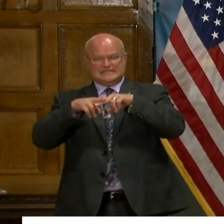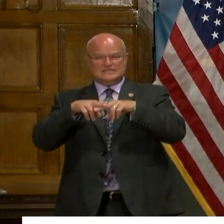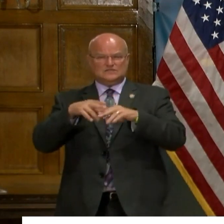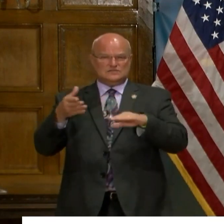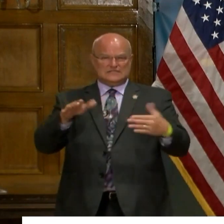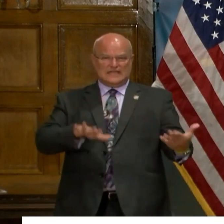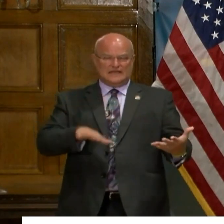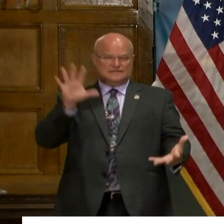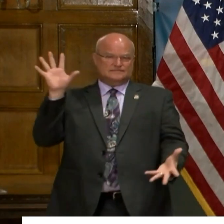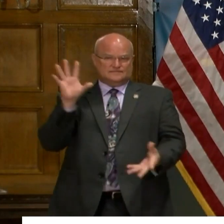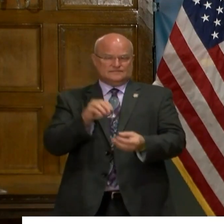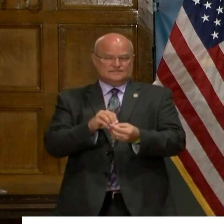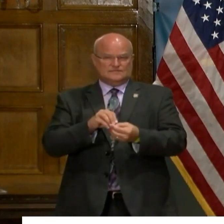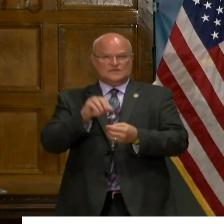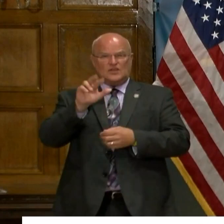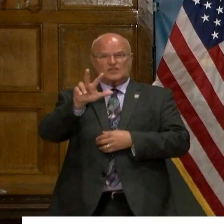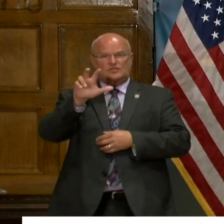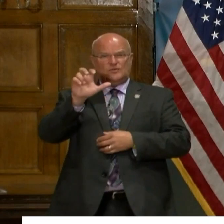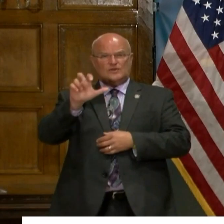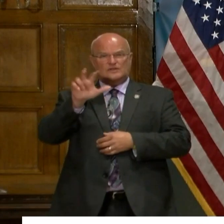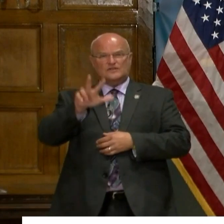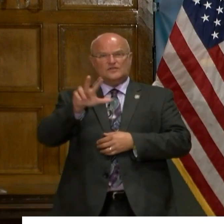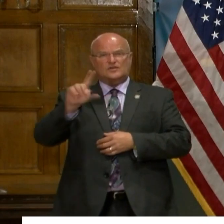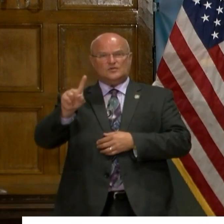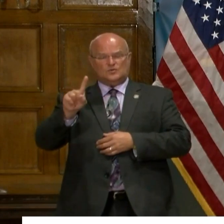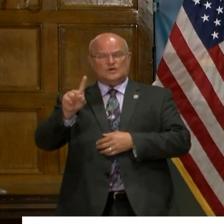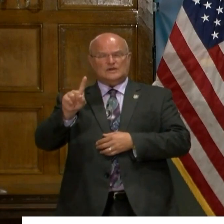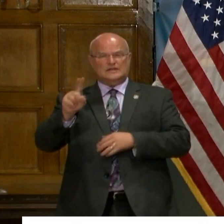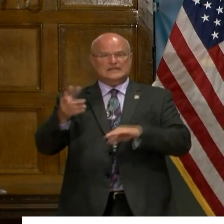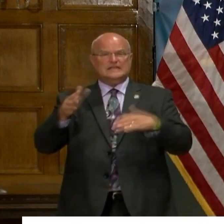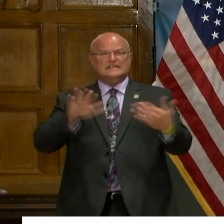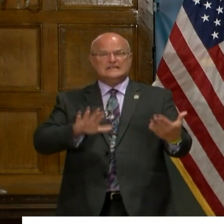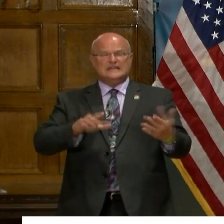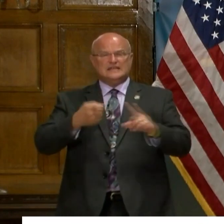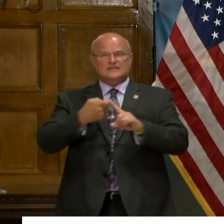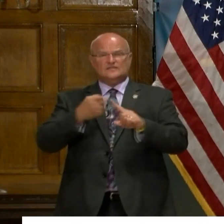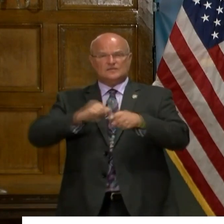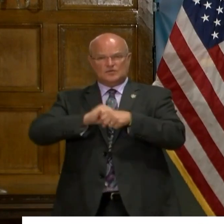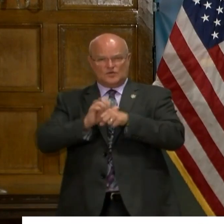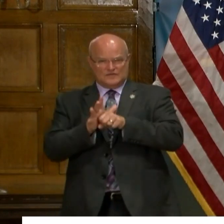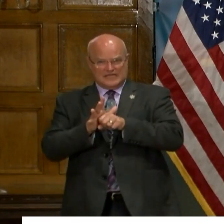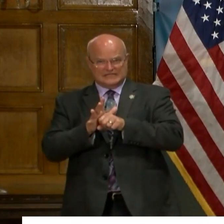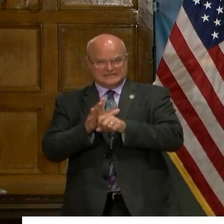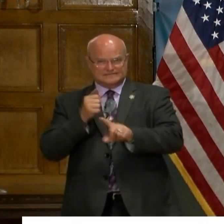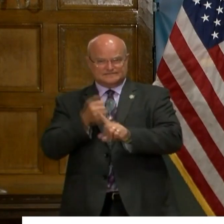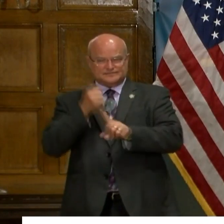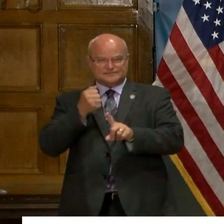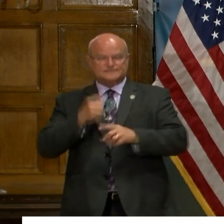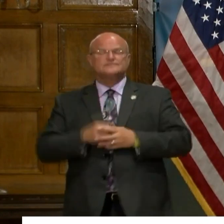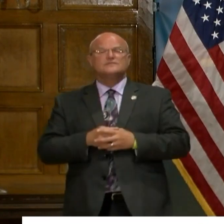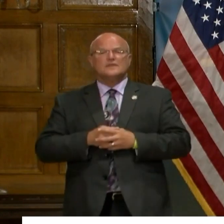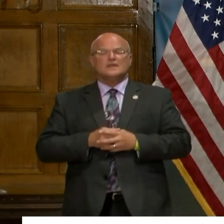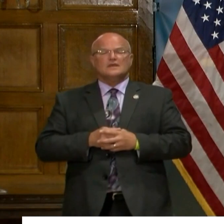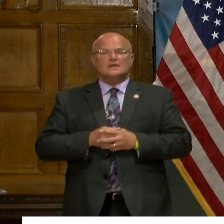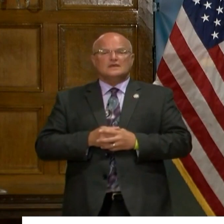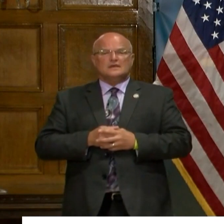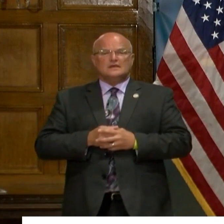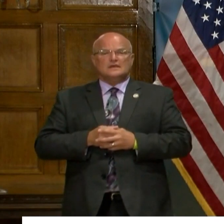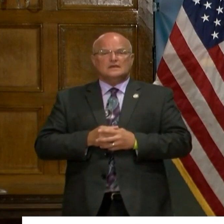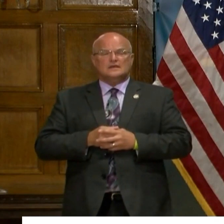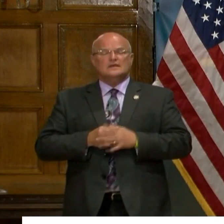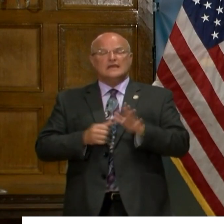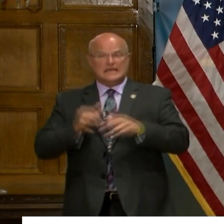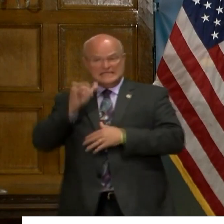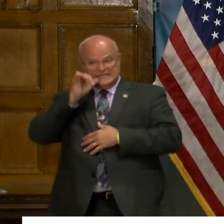deaths, bringing our total to 331 deaths from COVID-19.